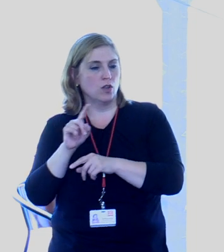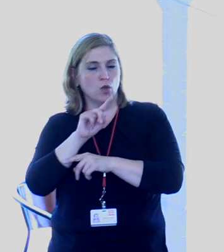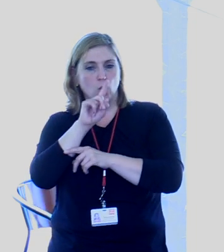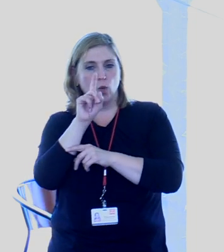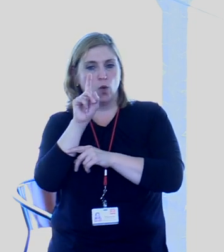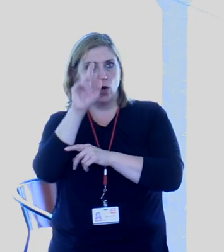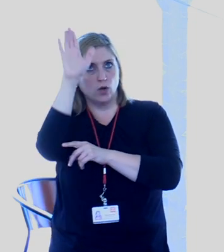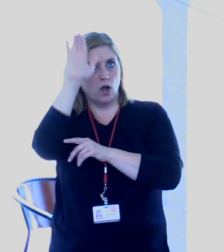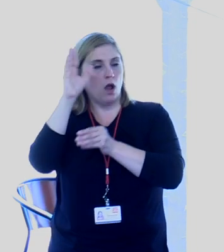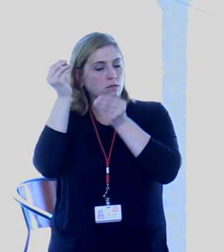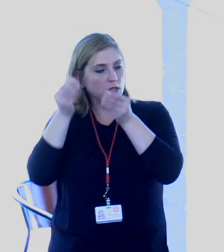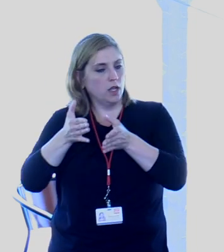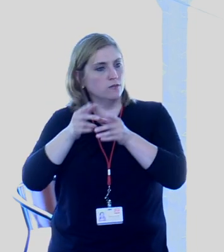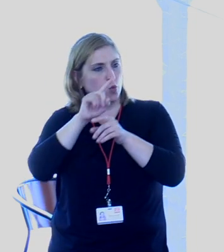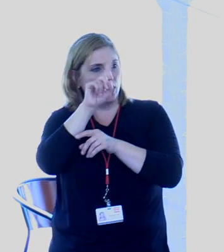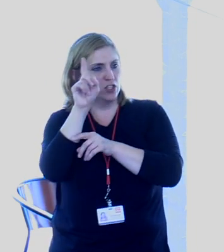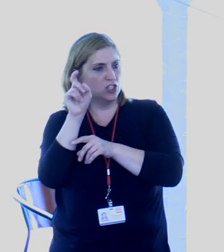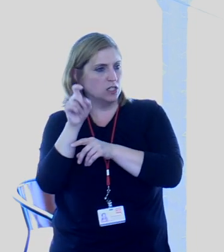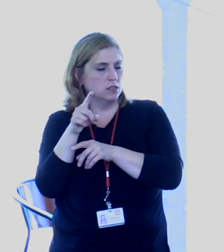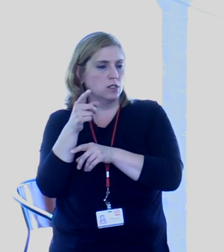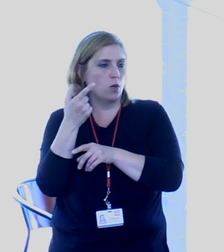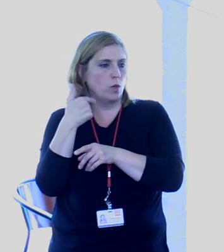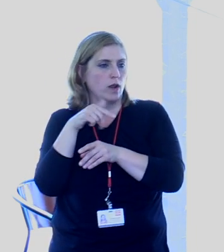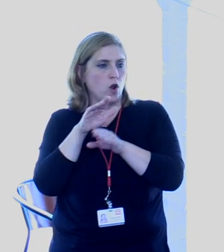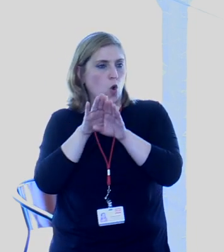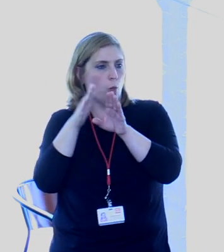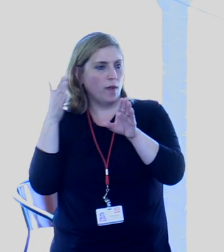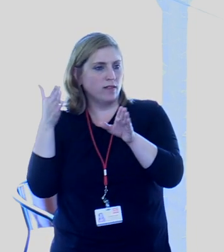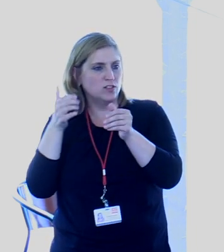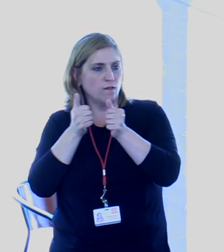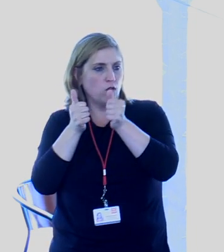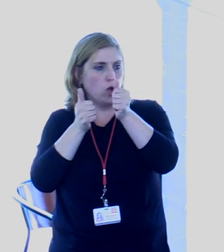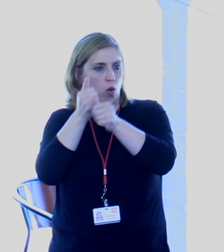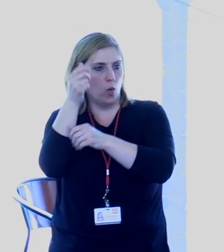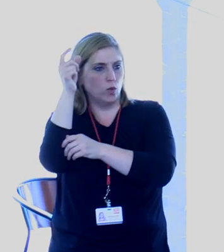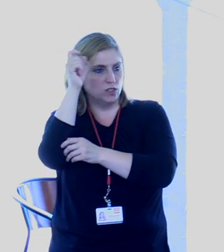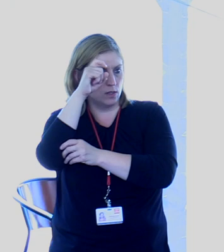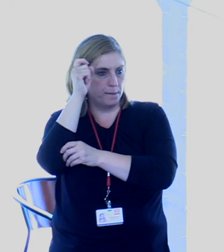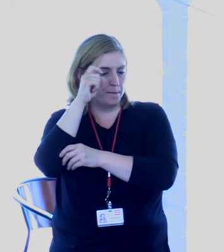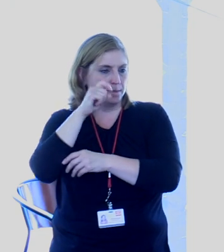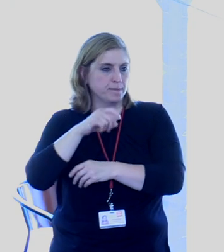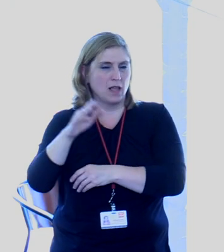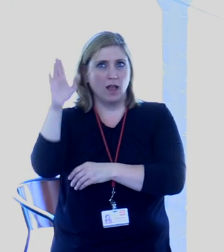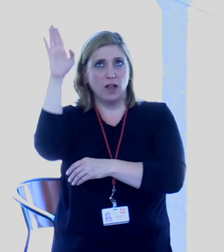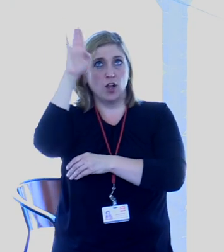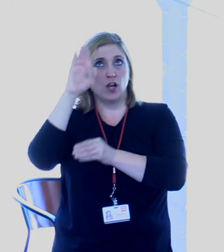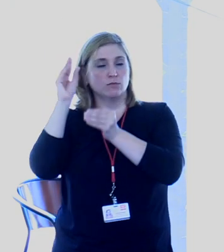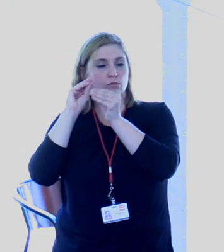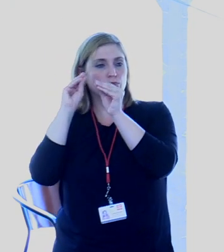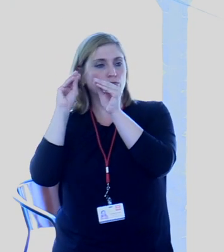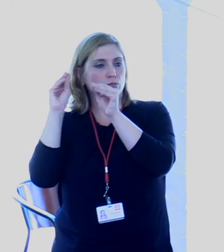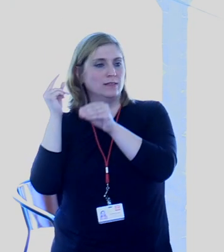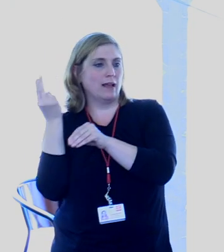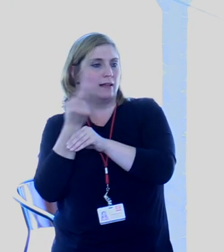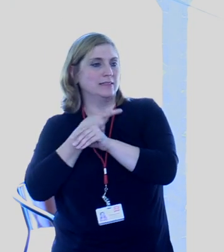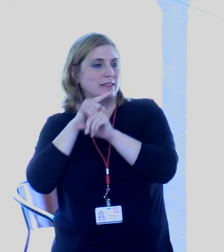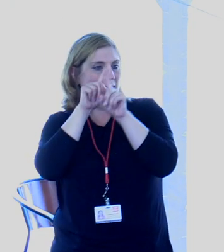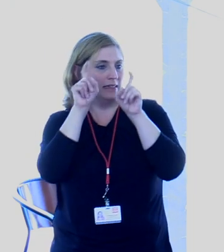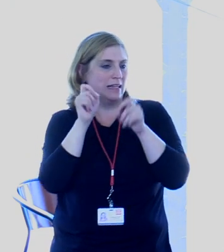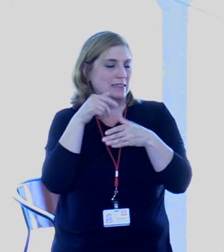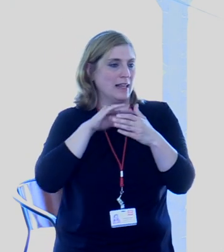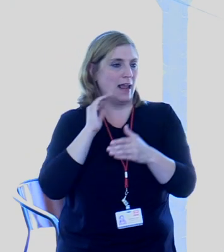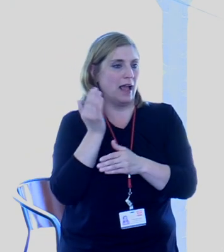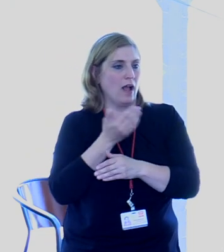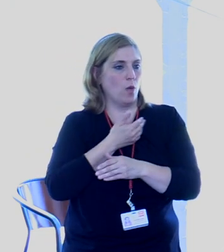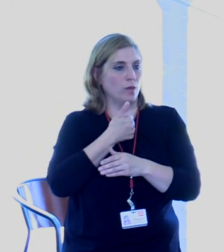us with questions, and in this way we're opened to follow his wisdom. So God puts us to the test. He puts us to the test in